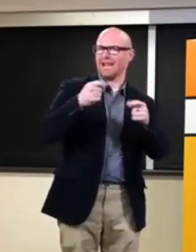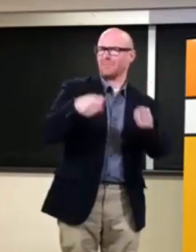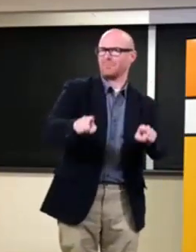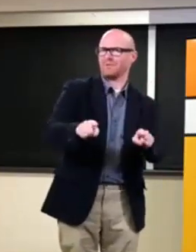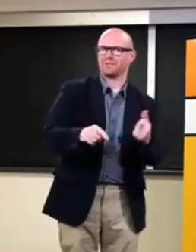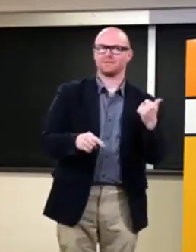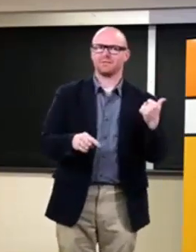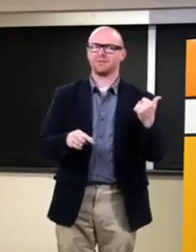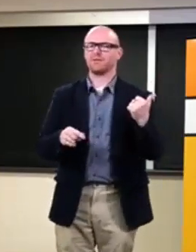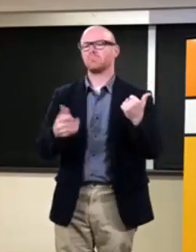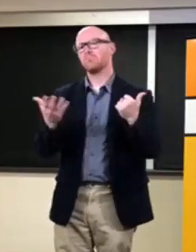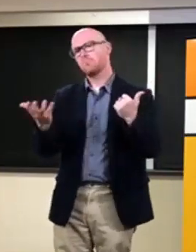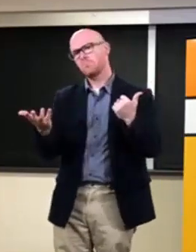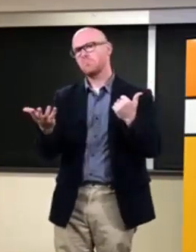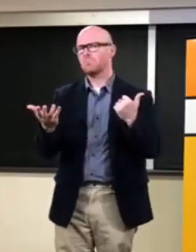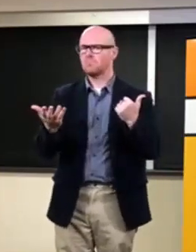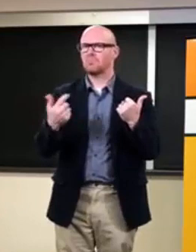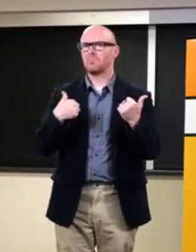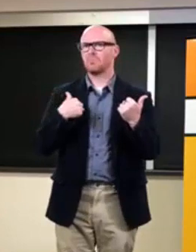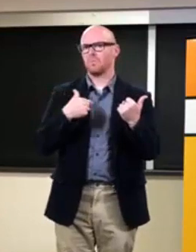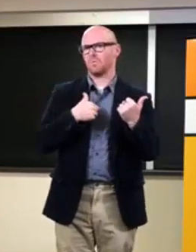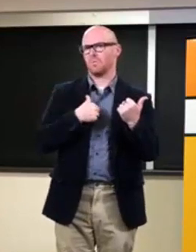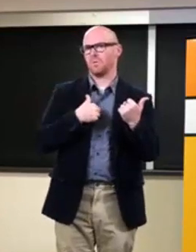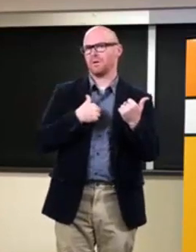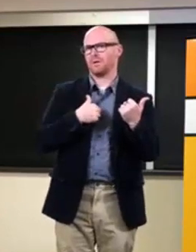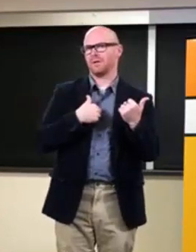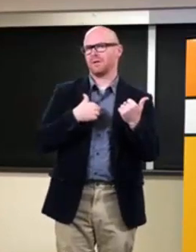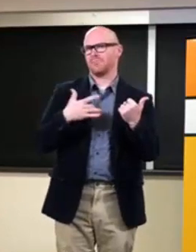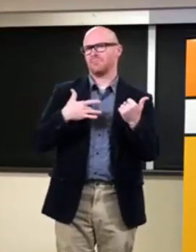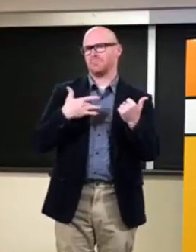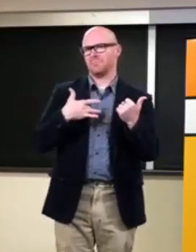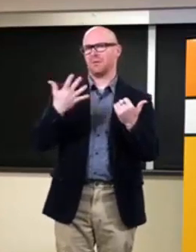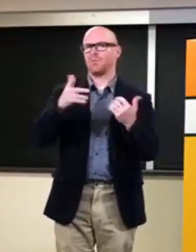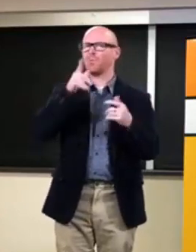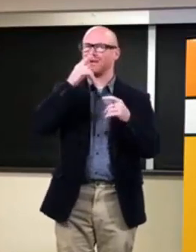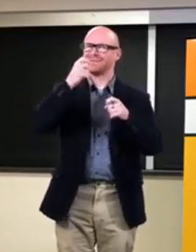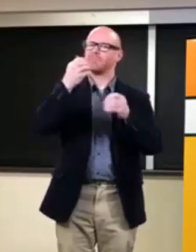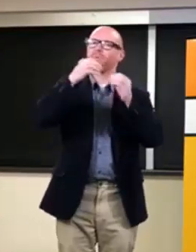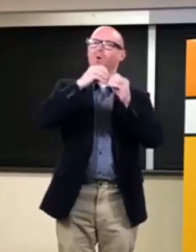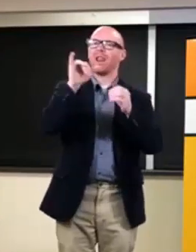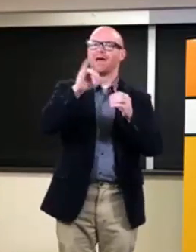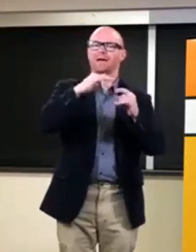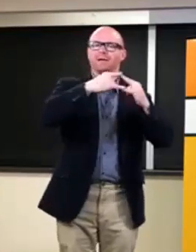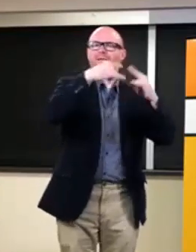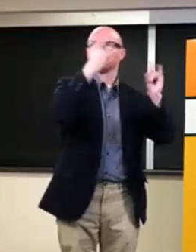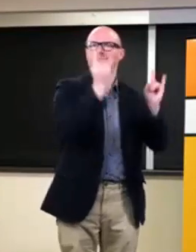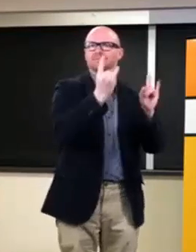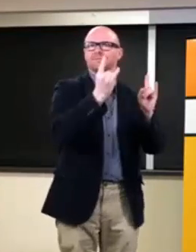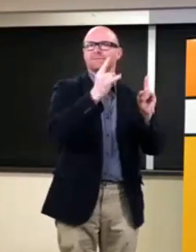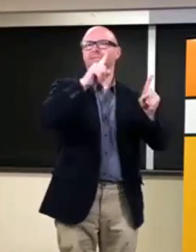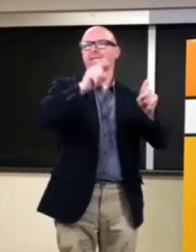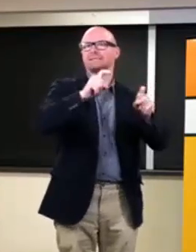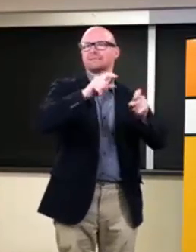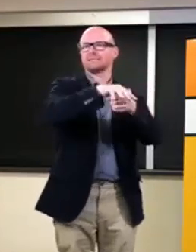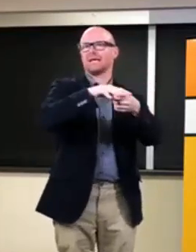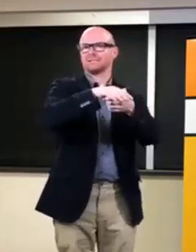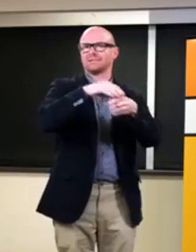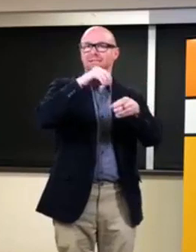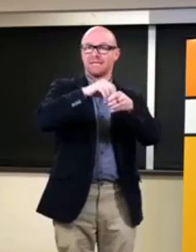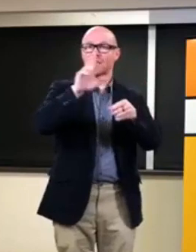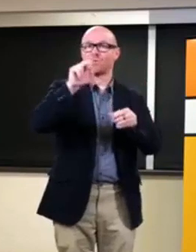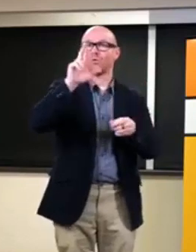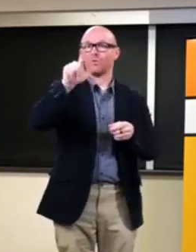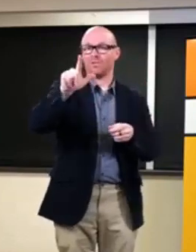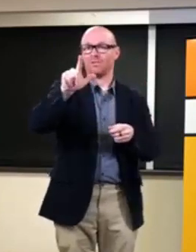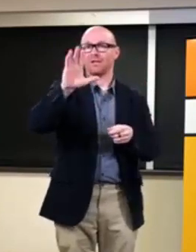rolling out a couple of kind of pop-up testing sites in rural counties this week. We're focusing first initially